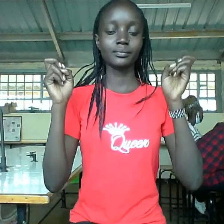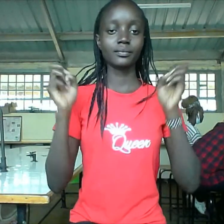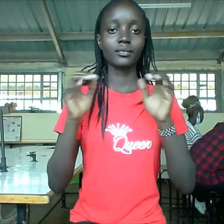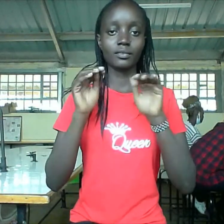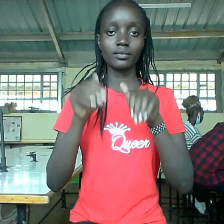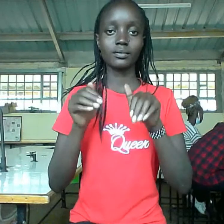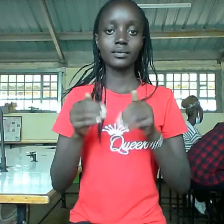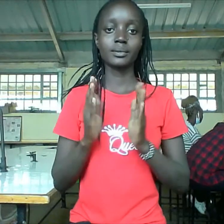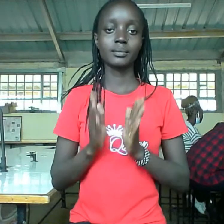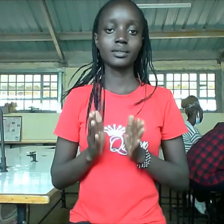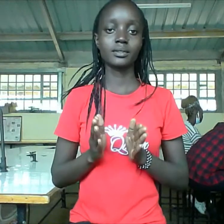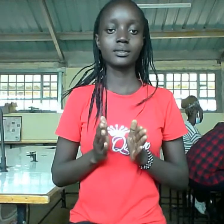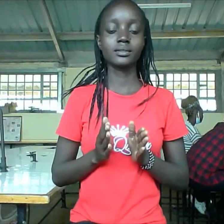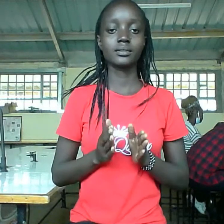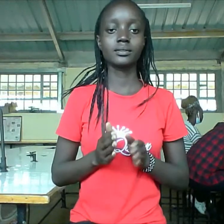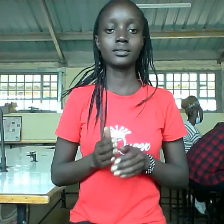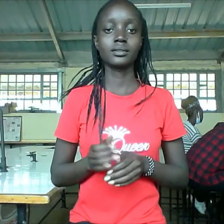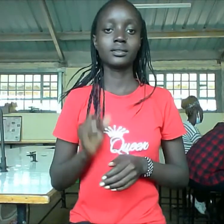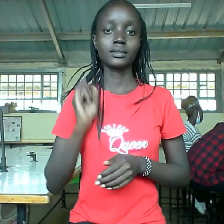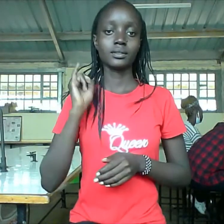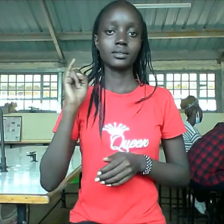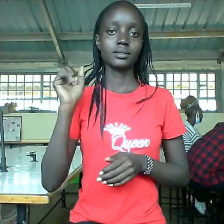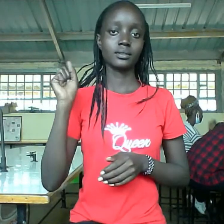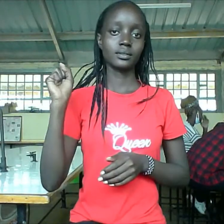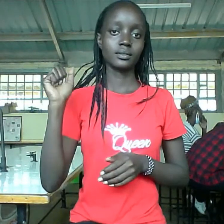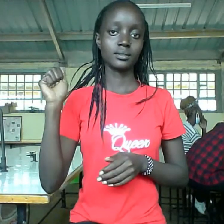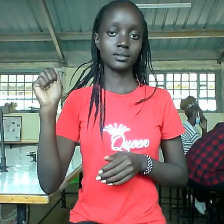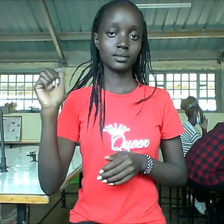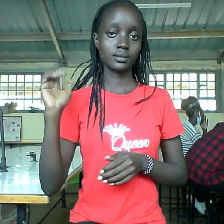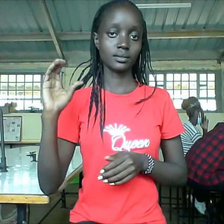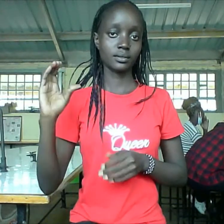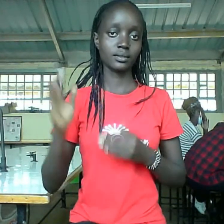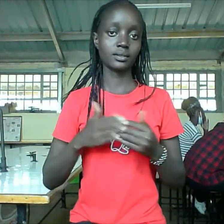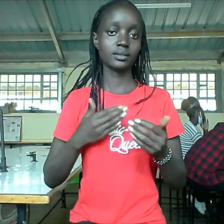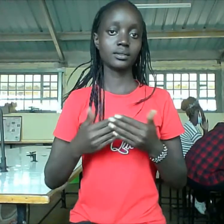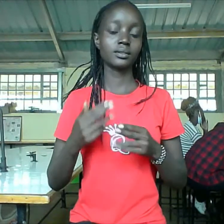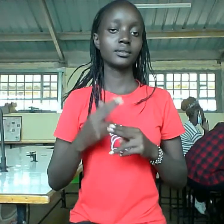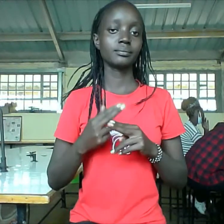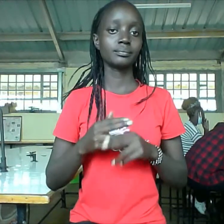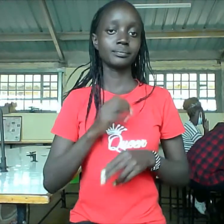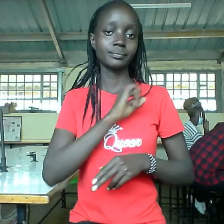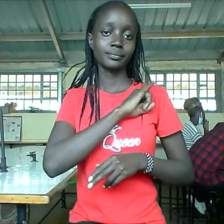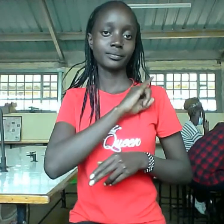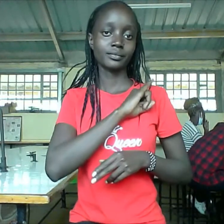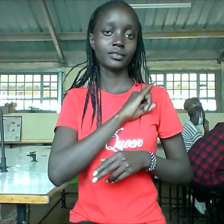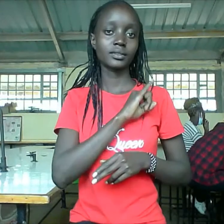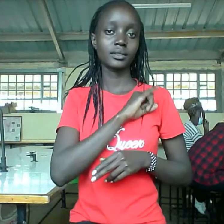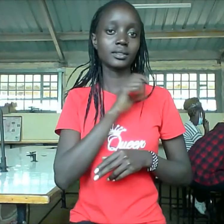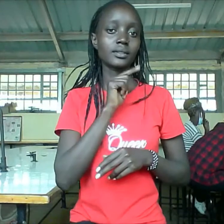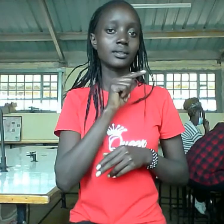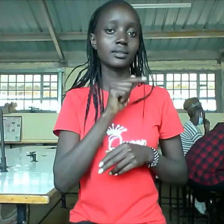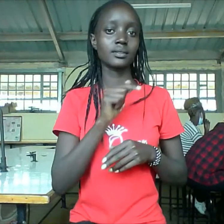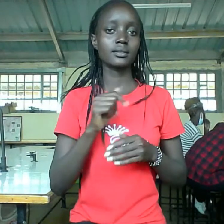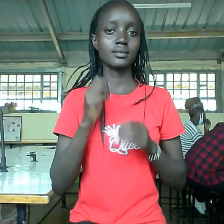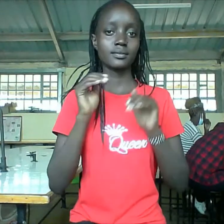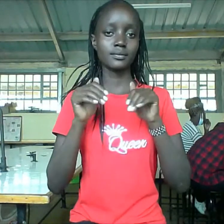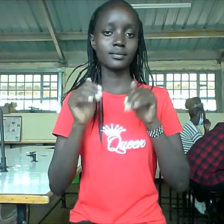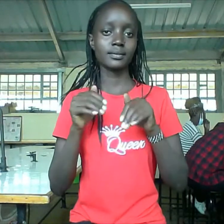farmer. Isaac was a farmer who made a living by tending to his farm animals.